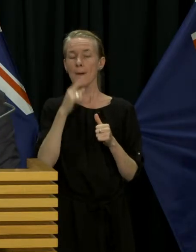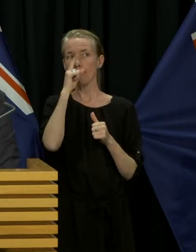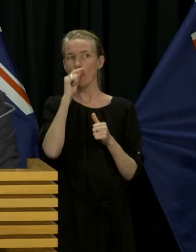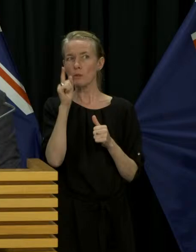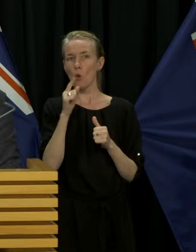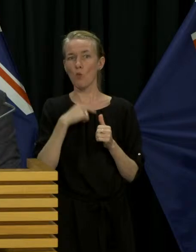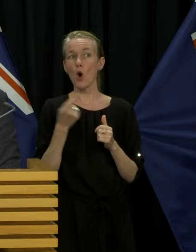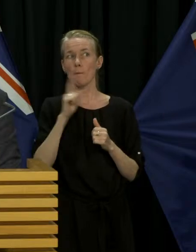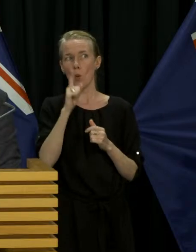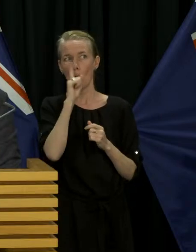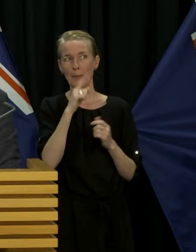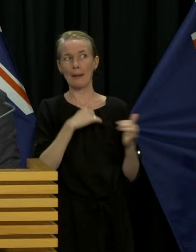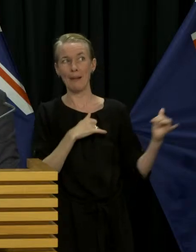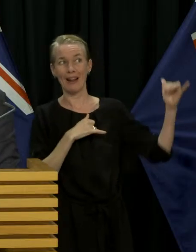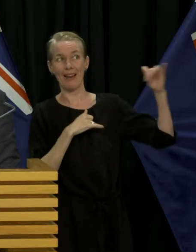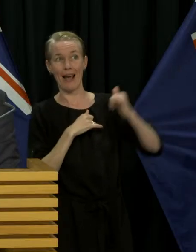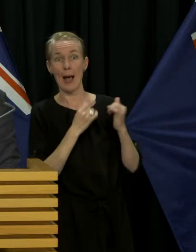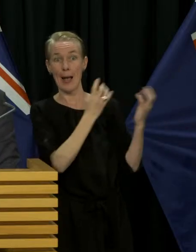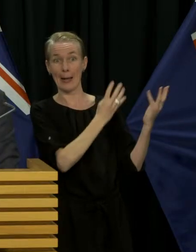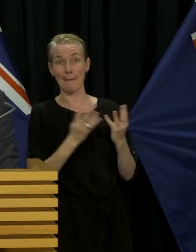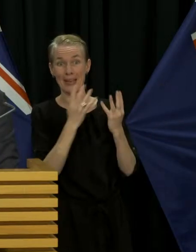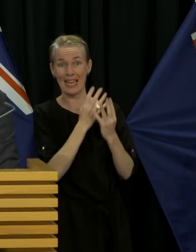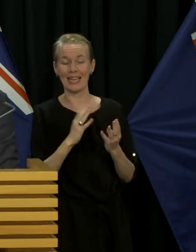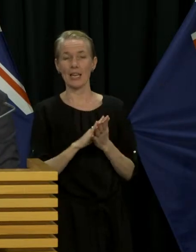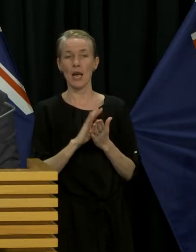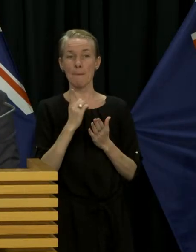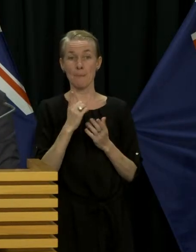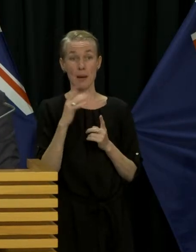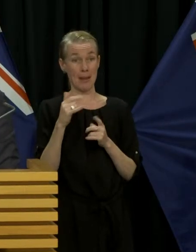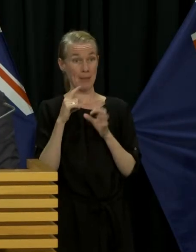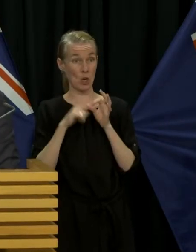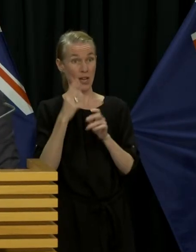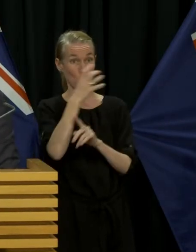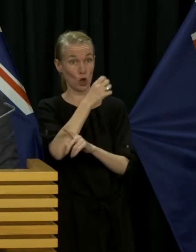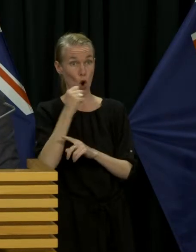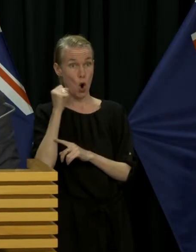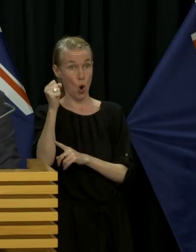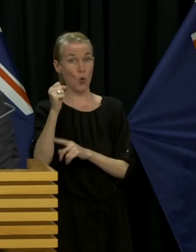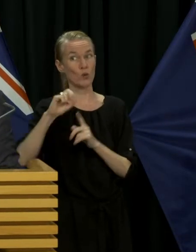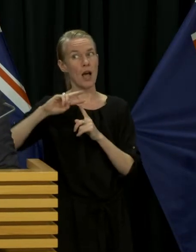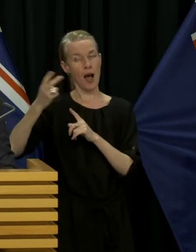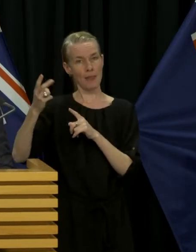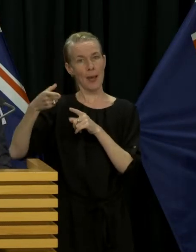best directed to Dr. Woods and to Air Commodore Webb, who of course are managing that flow through.